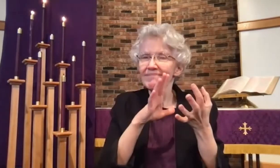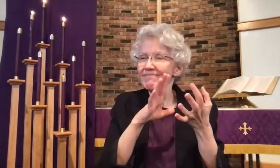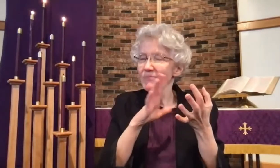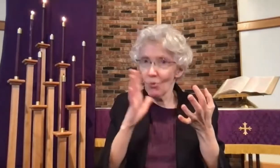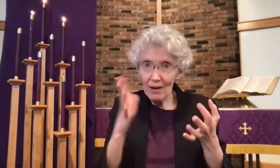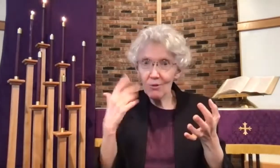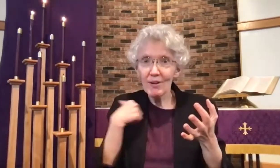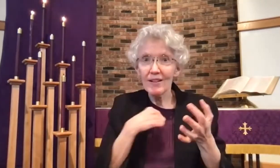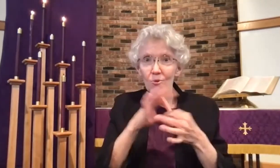and to